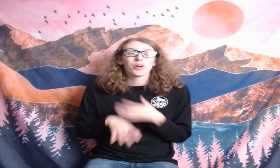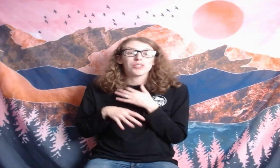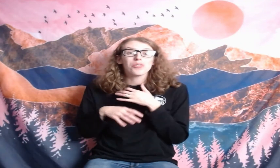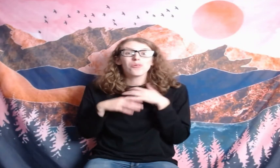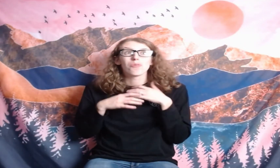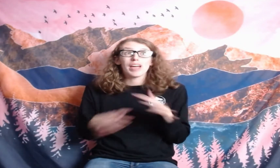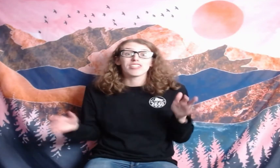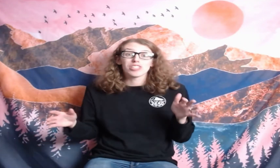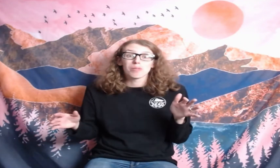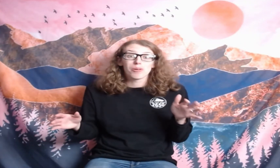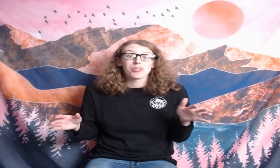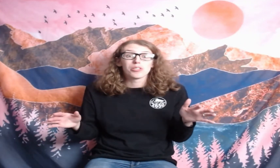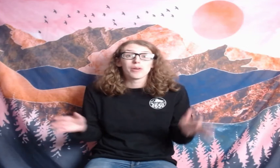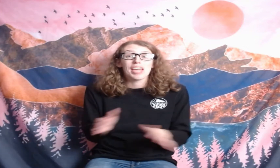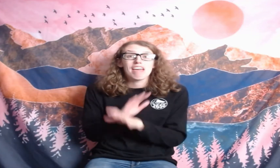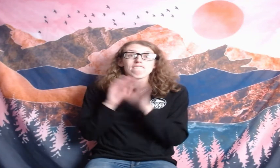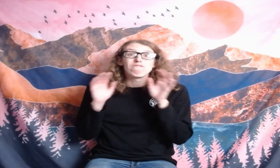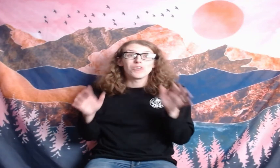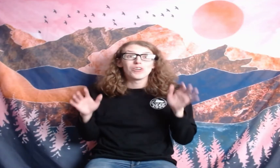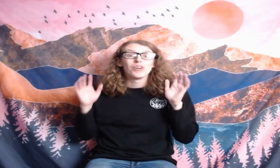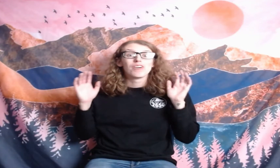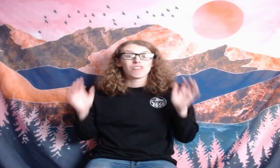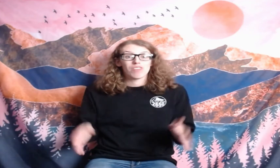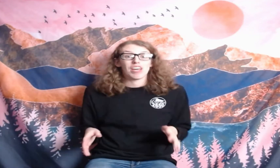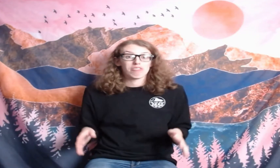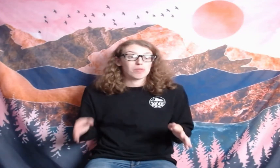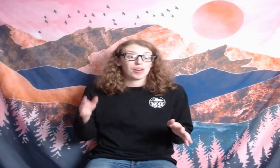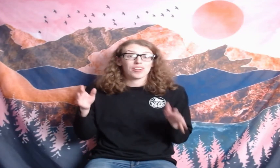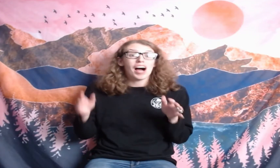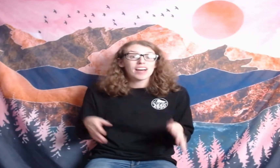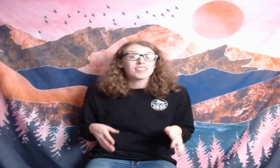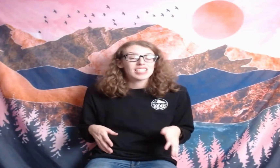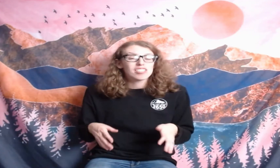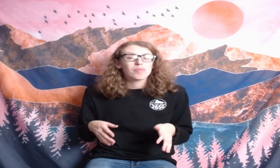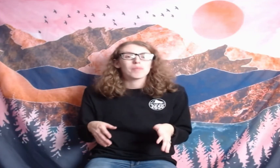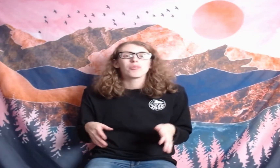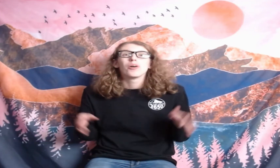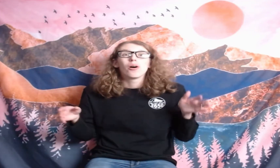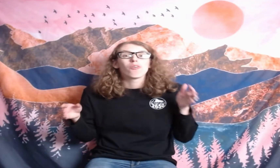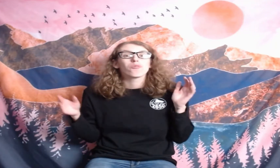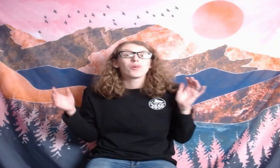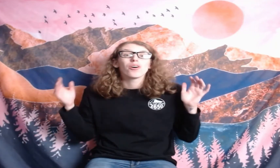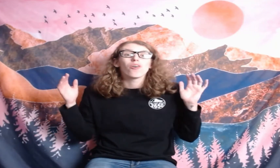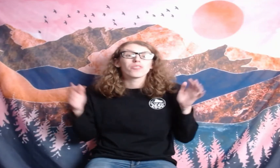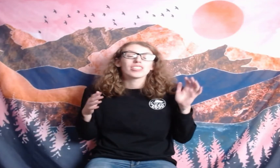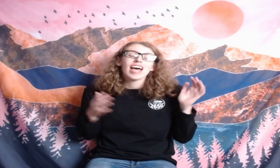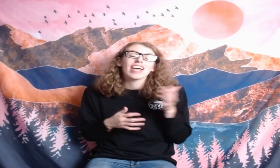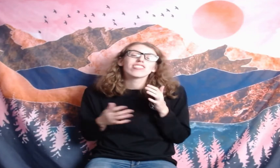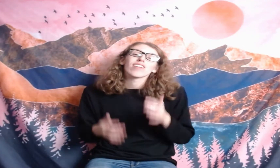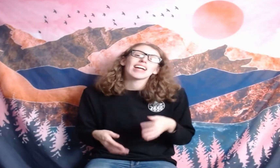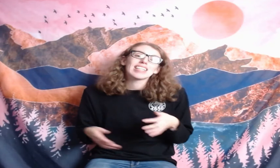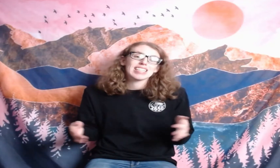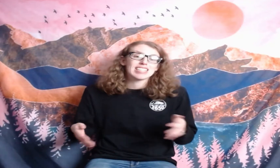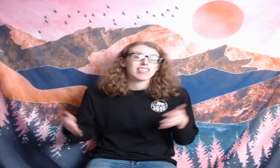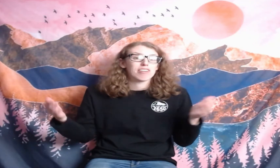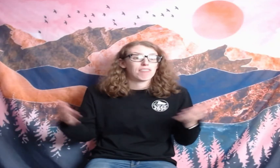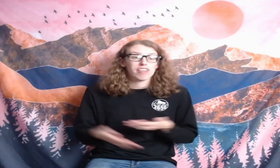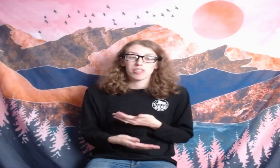also way cheaper than doing a full van remodel. I've seen some people who've put over 10 grand into their van